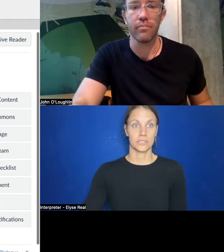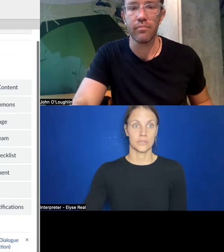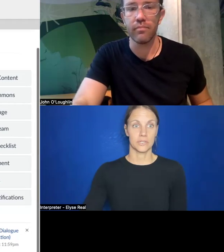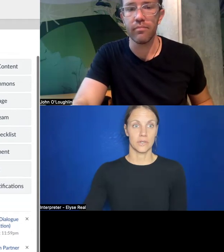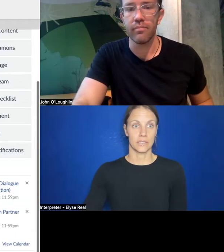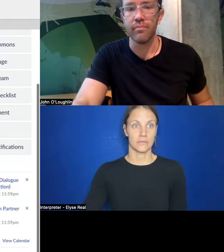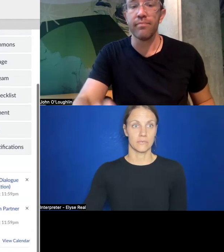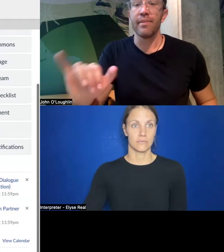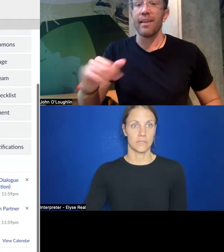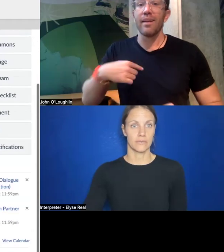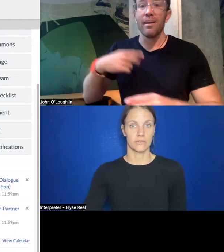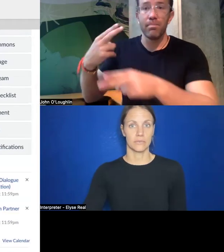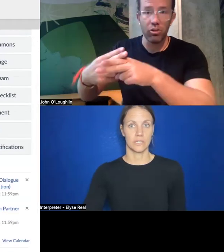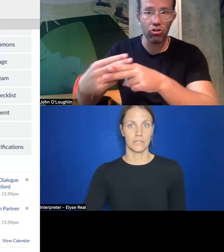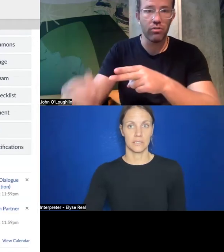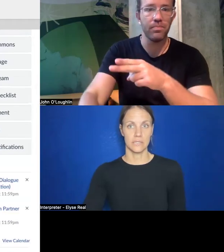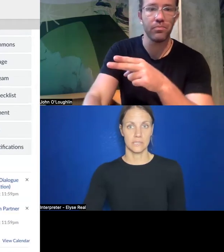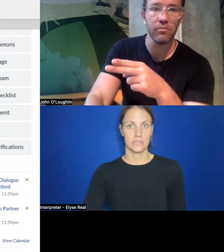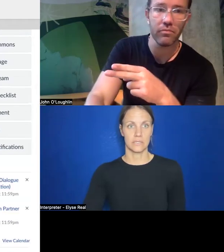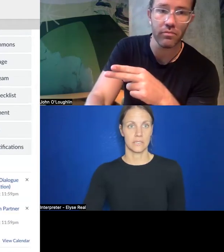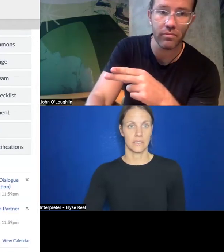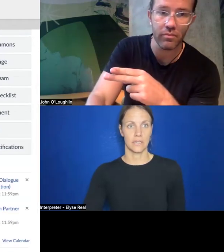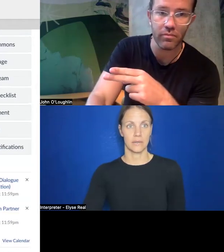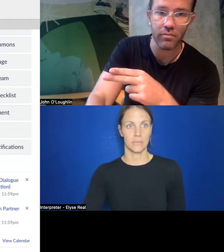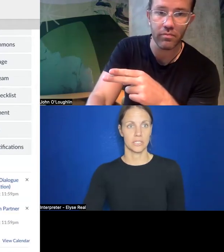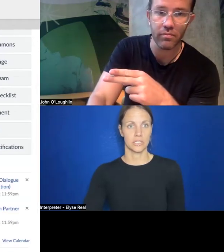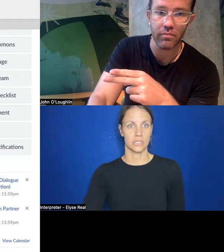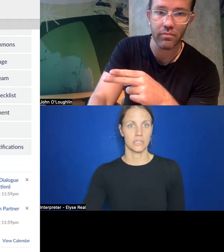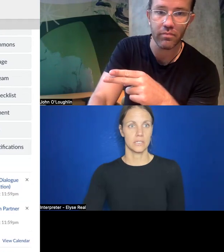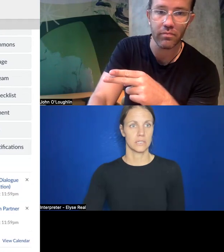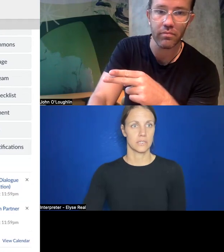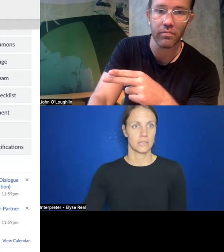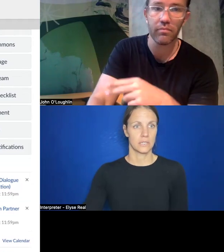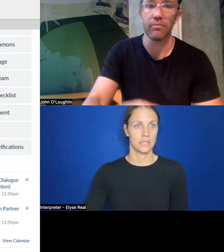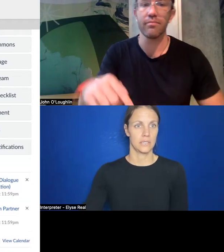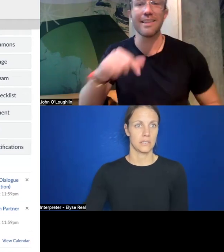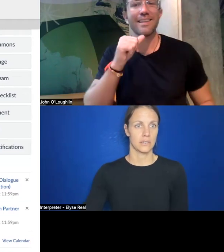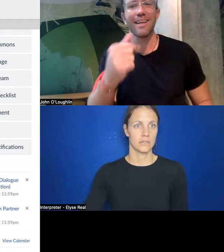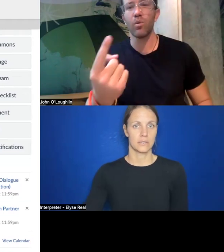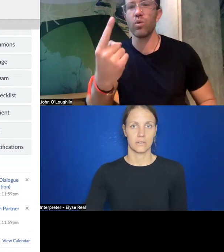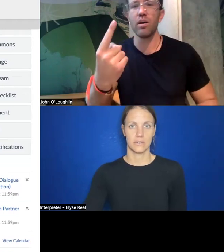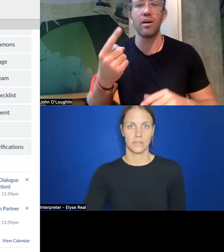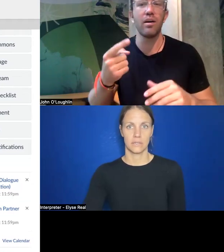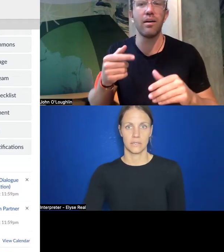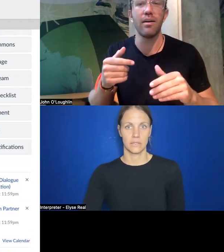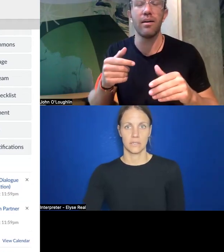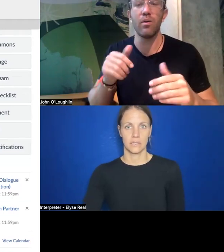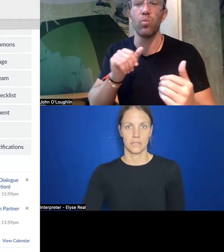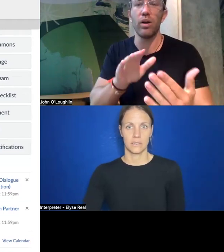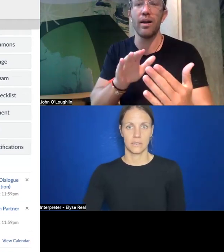Okay, I'm just going to go ahead and have you read this. And I mention here,